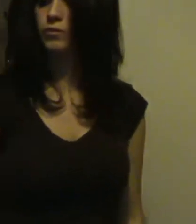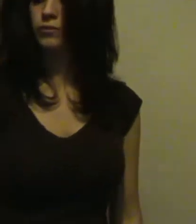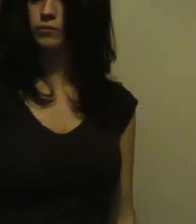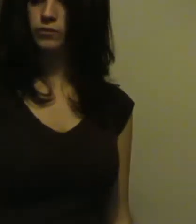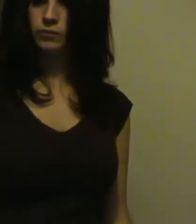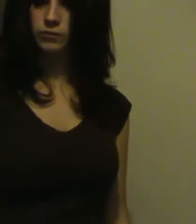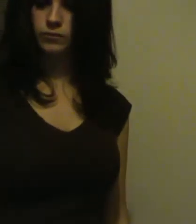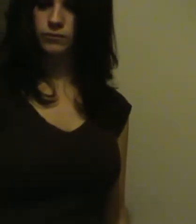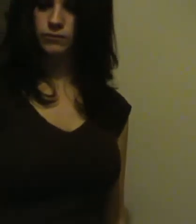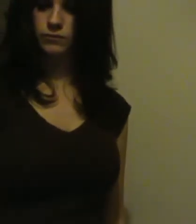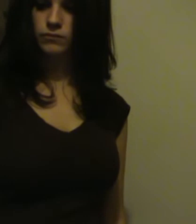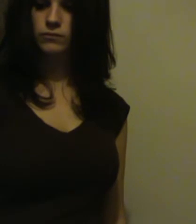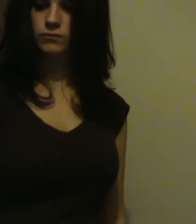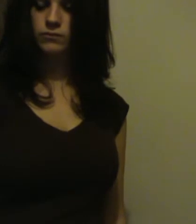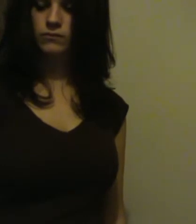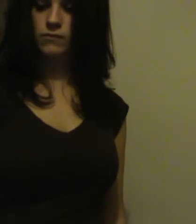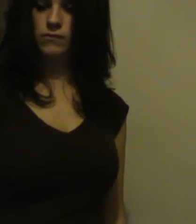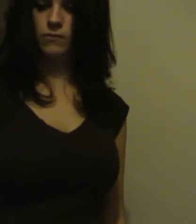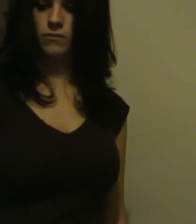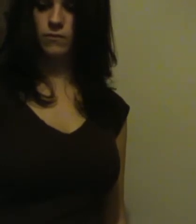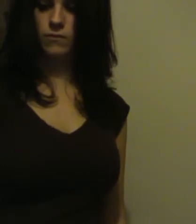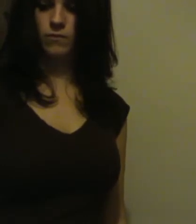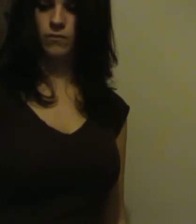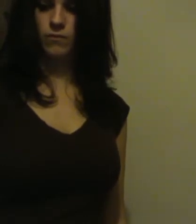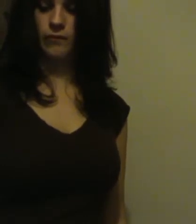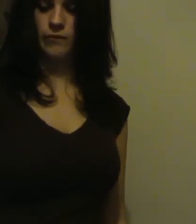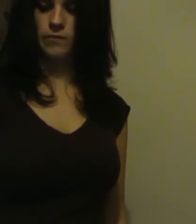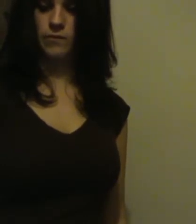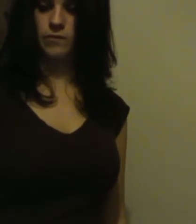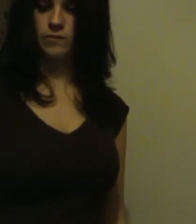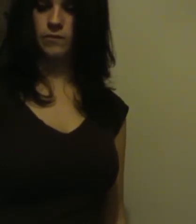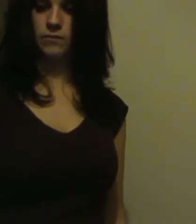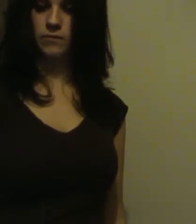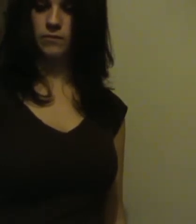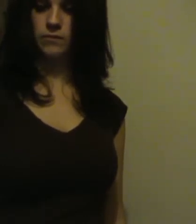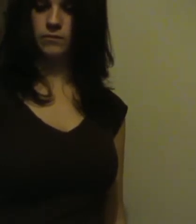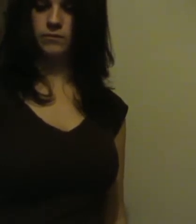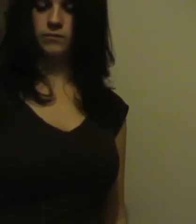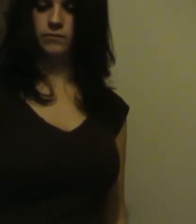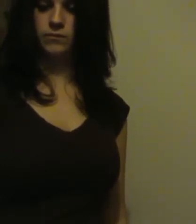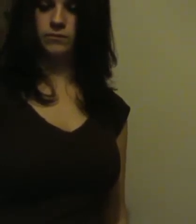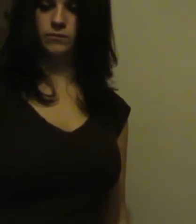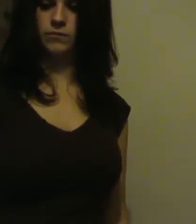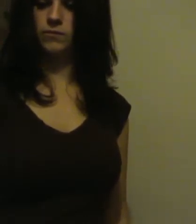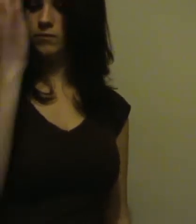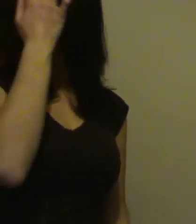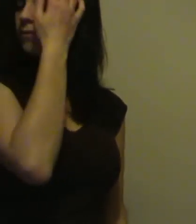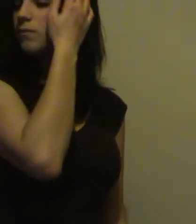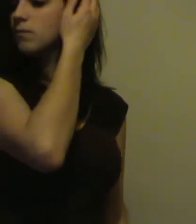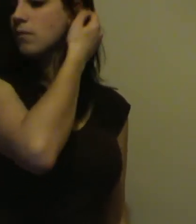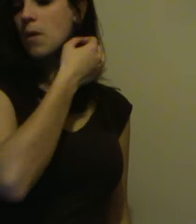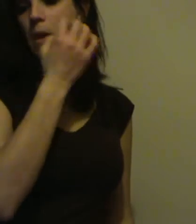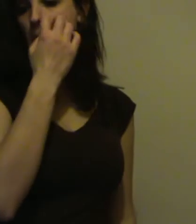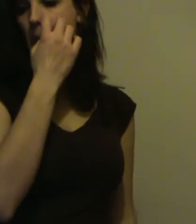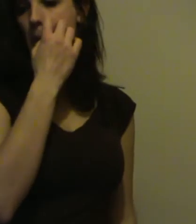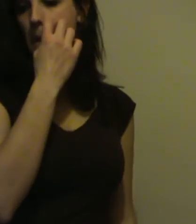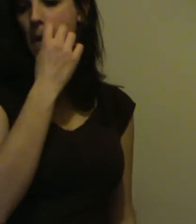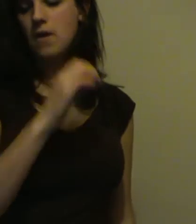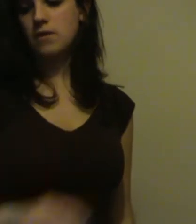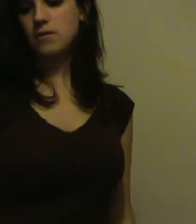your food, and with the European dining style, your fork stays in your left hand and you place the food into your mouth with the tines